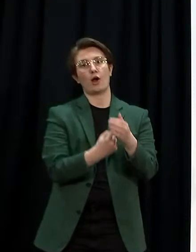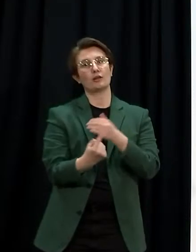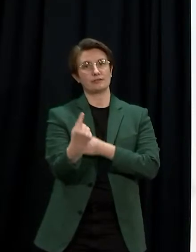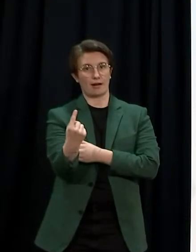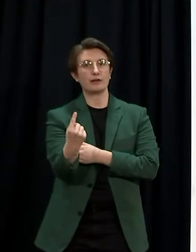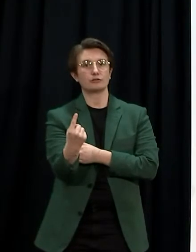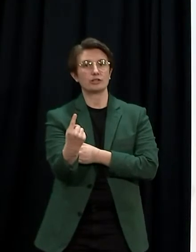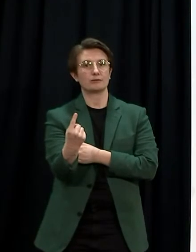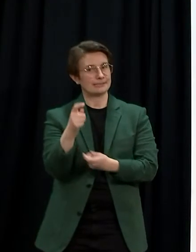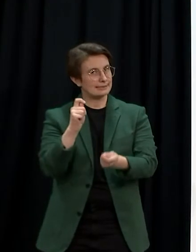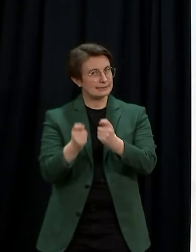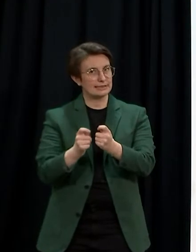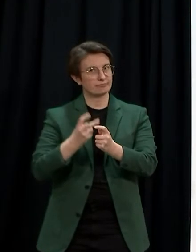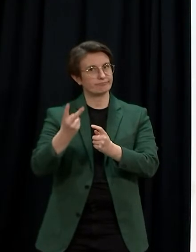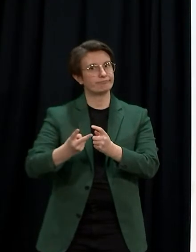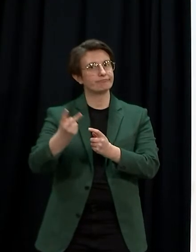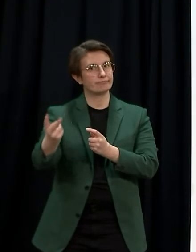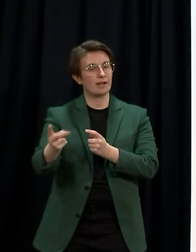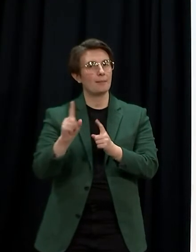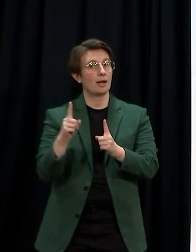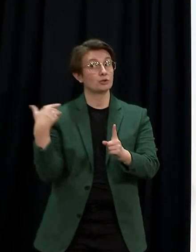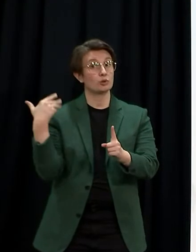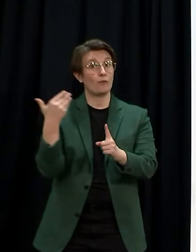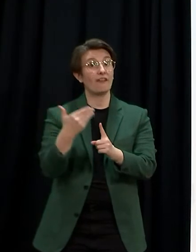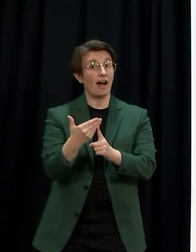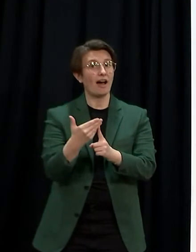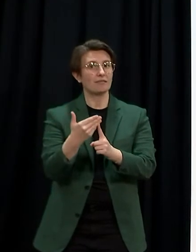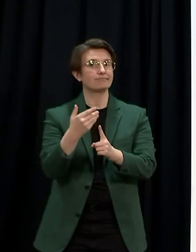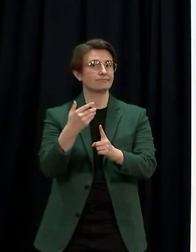but to date, all have returned negative tests.